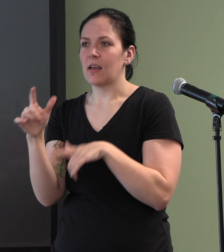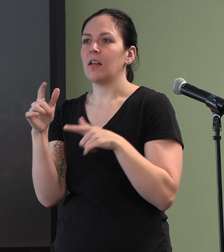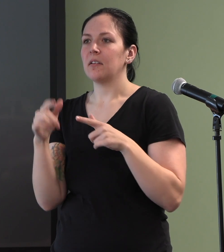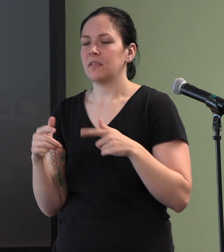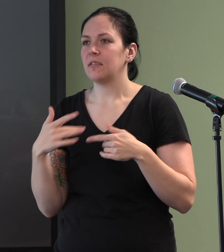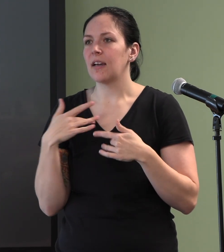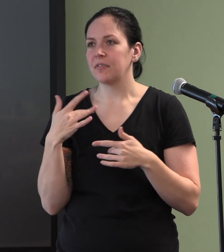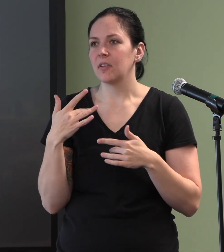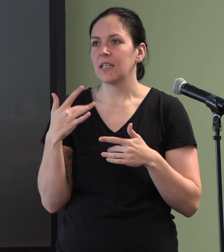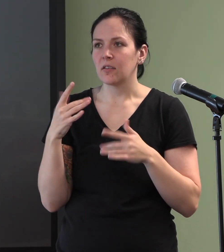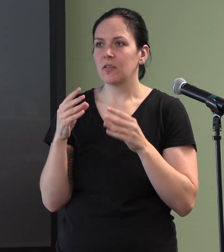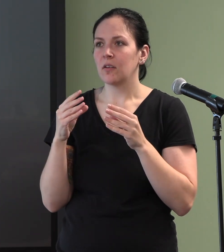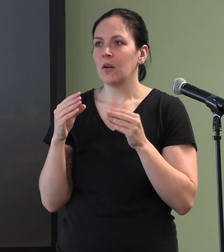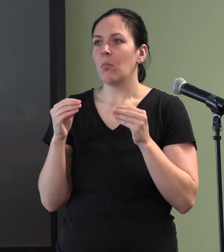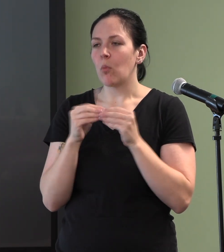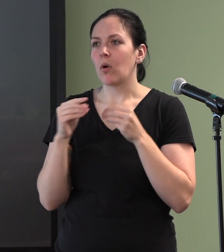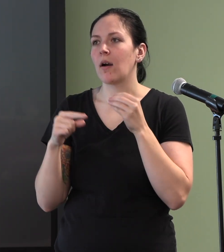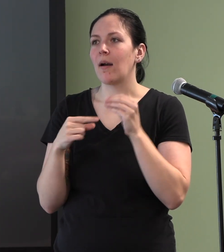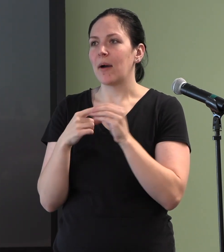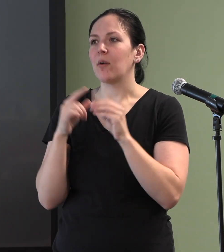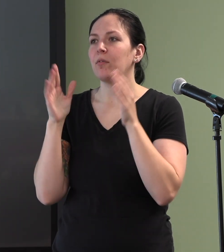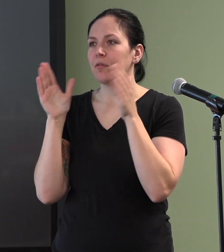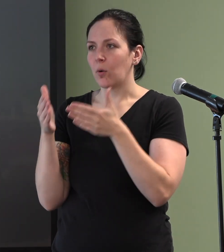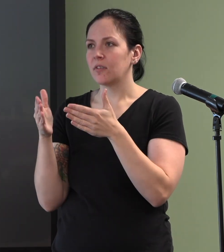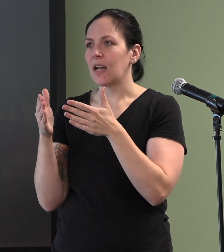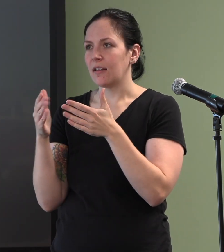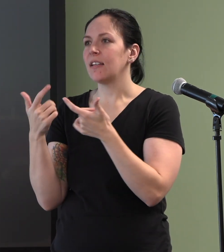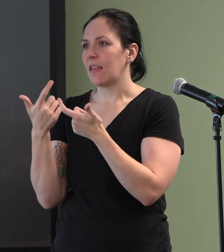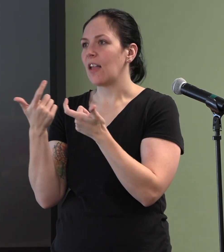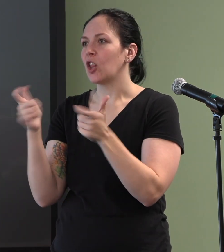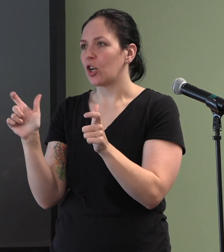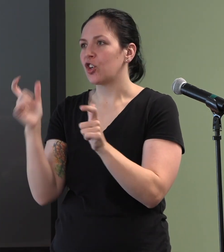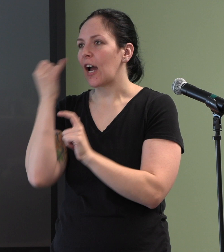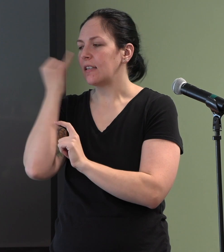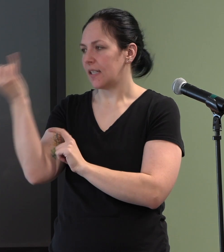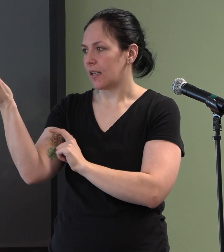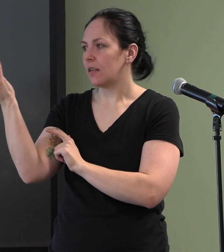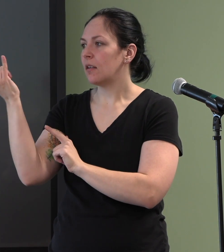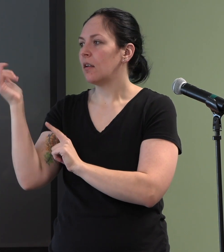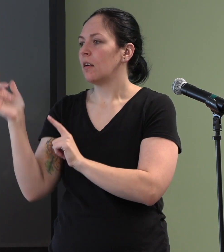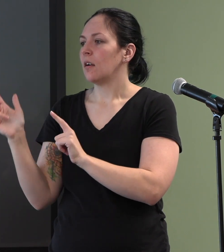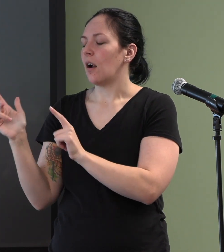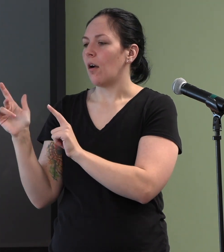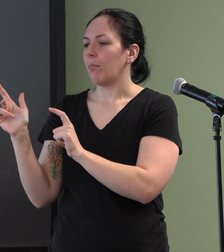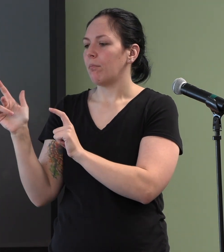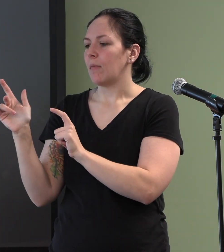ASL, definitely it's more about focusing on, yeah, that larger idea and that